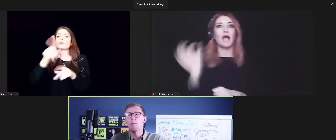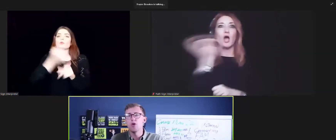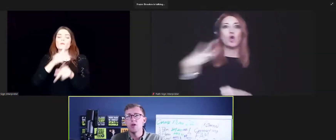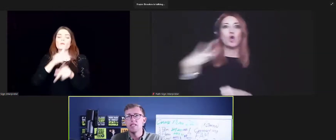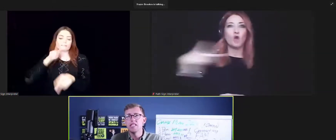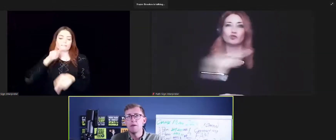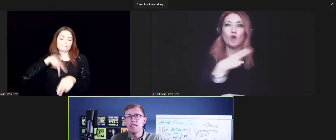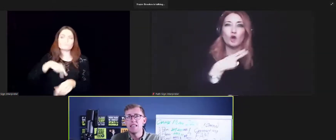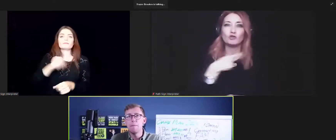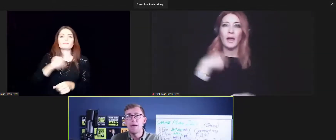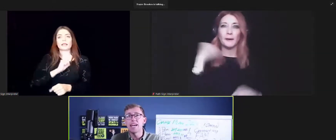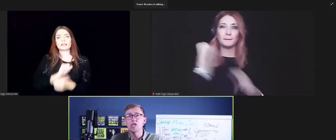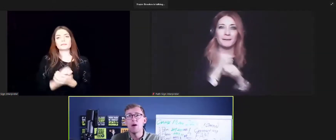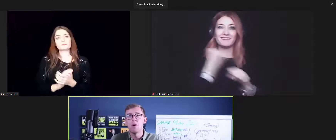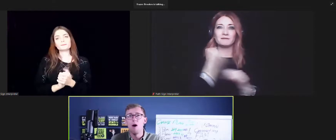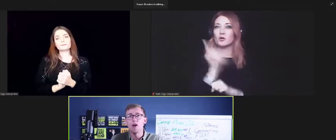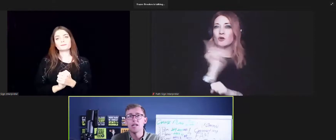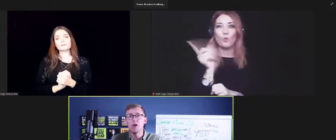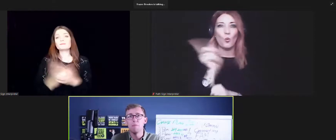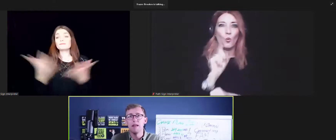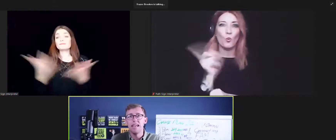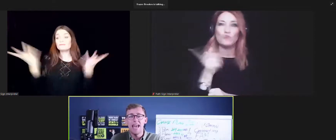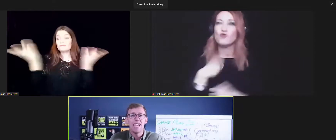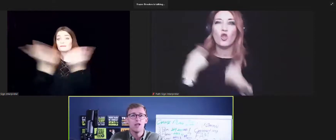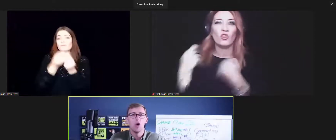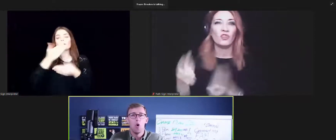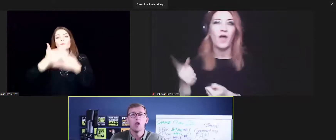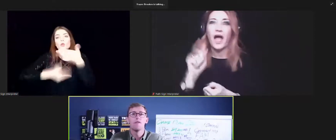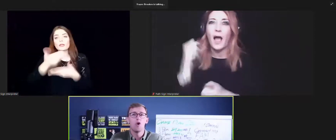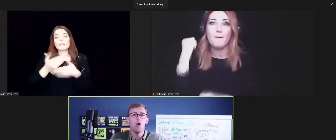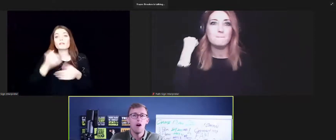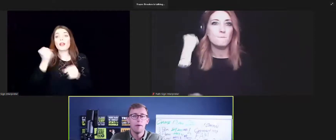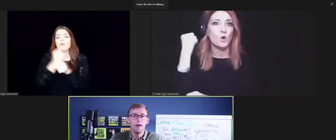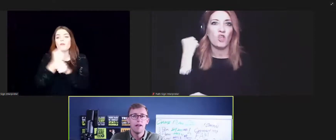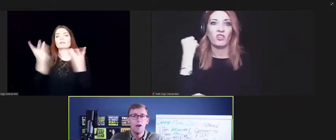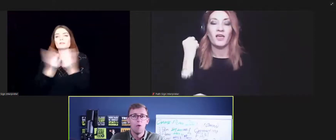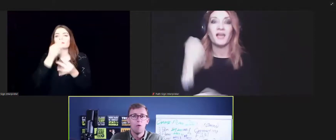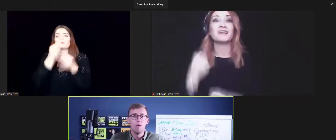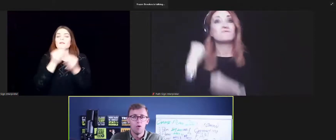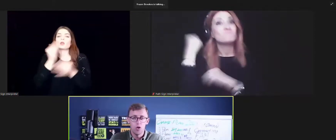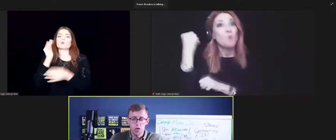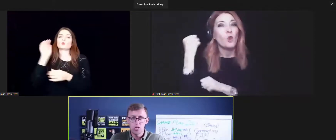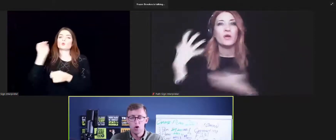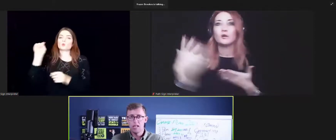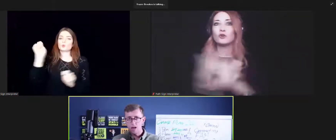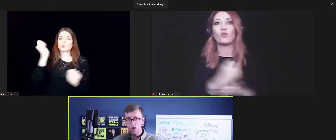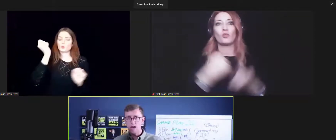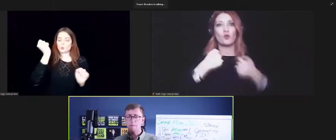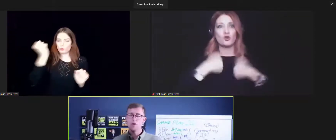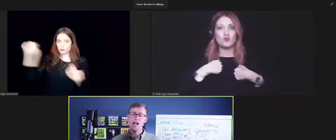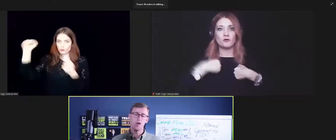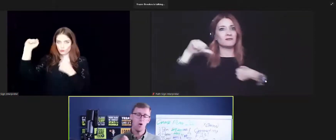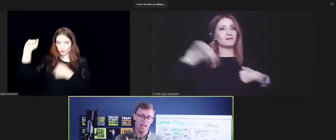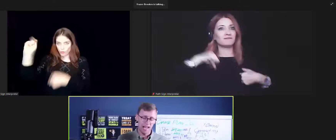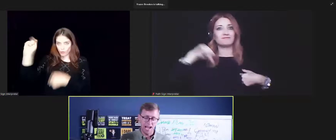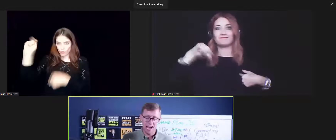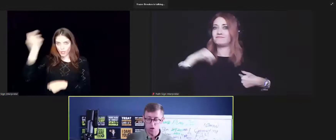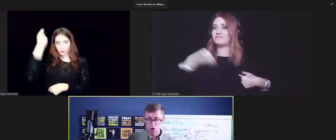the opportunity to be the biggest network marketing company in all of Europe through using your leadership and